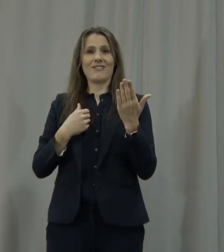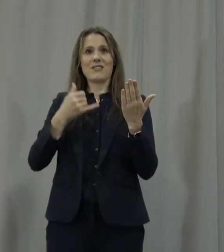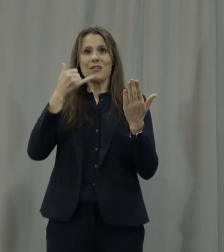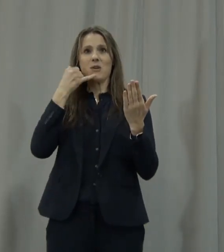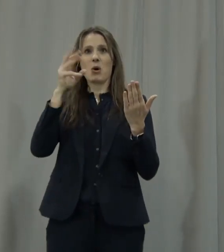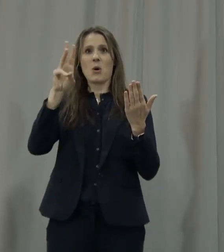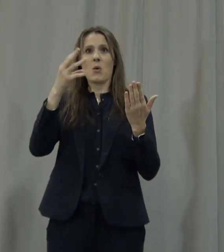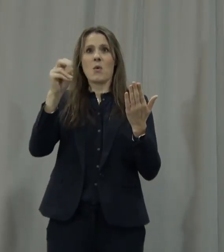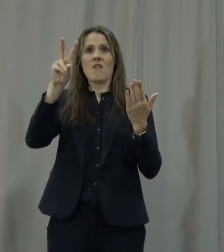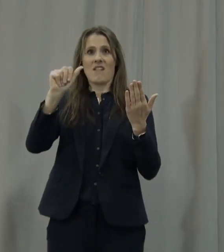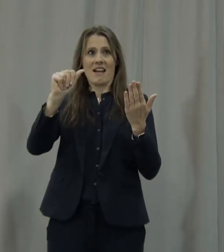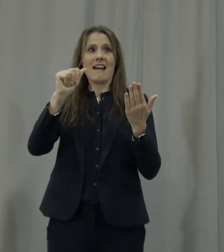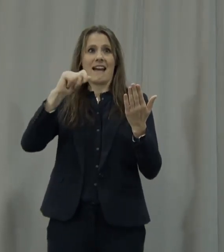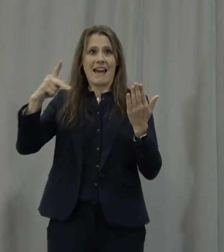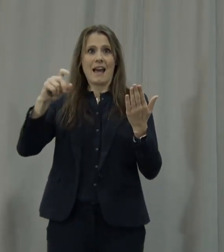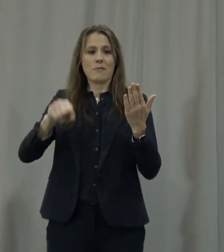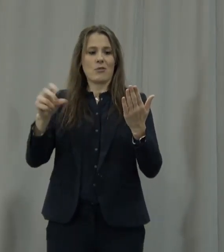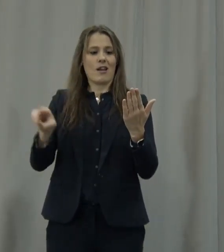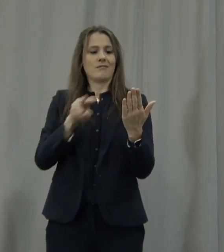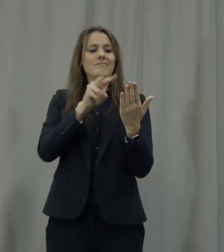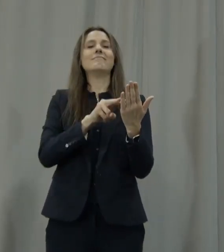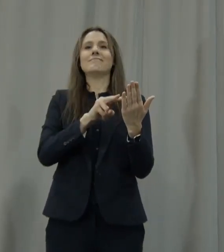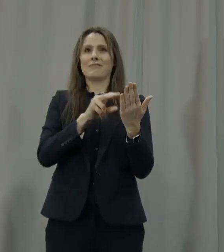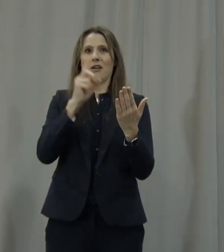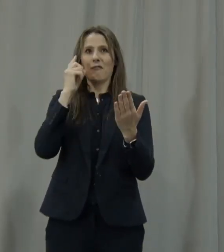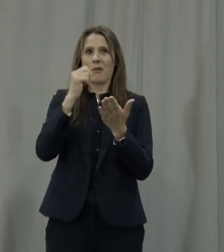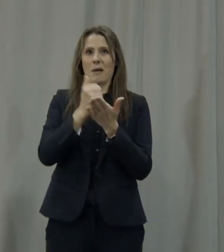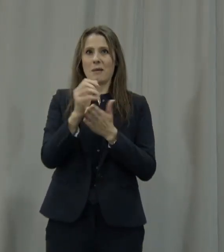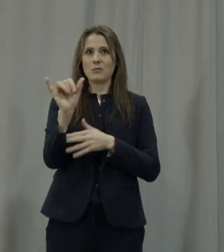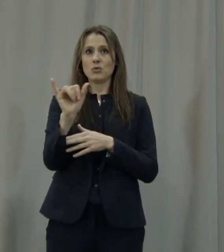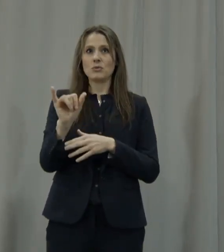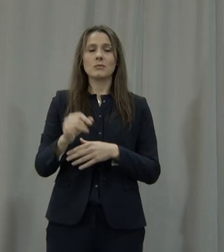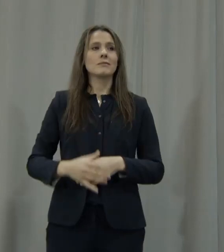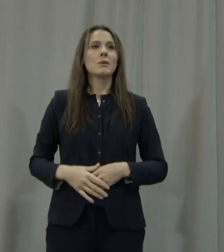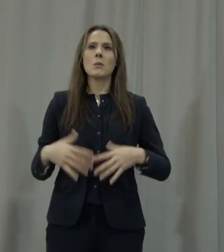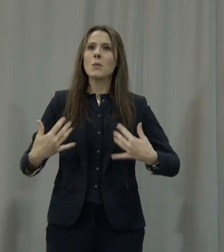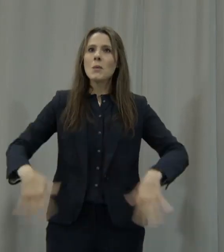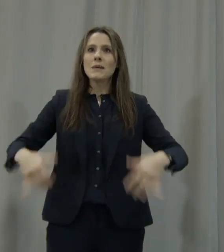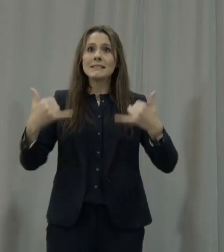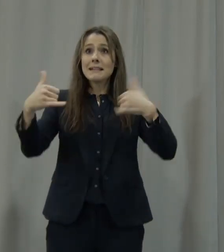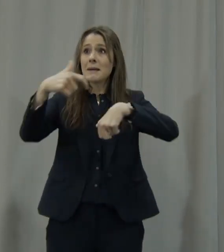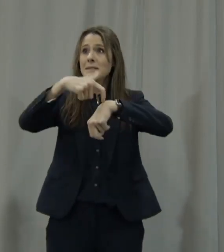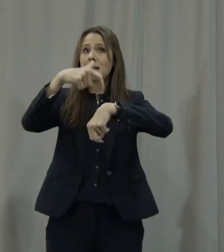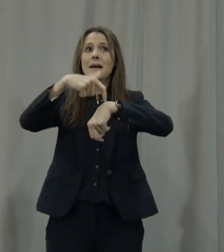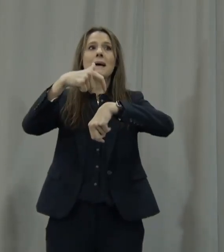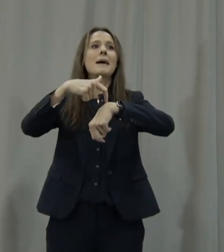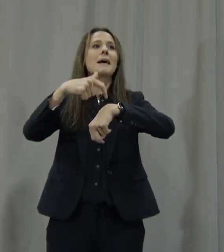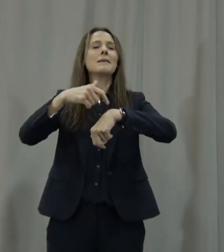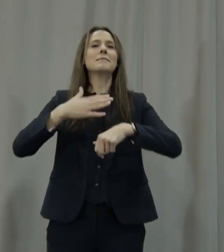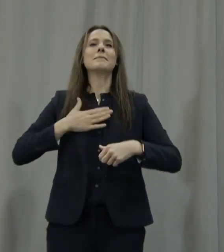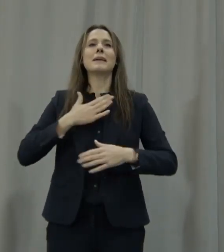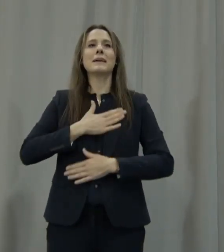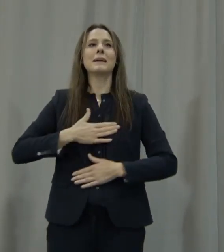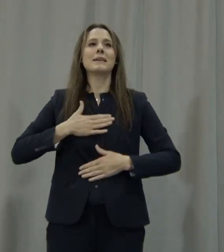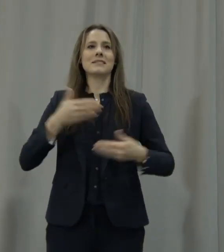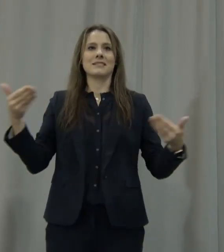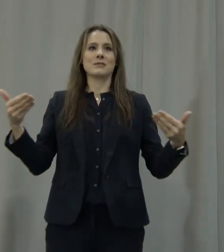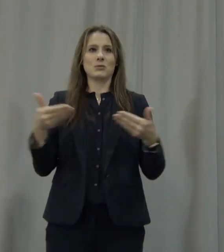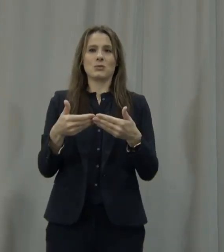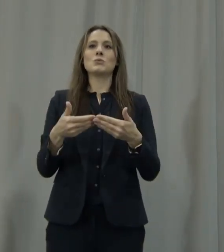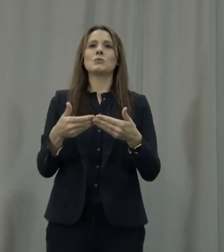mobile device or laptop. And now, without further preamble, it is my pleasure to